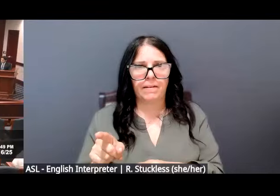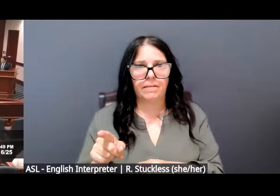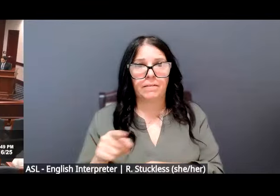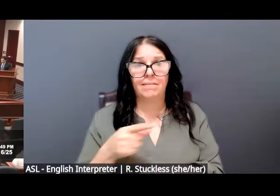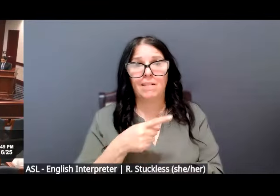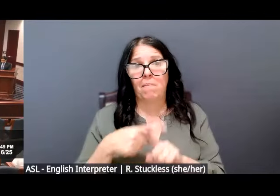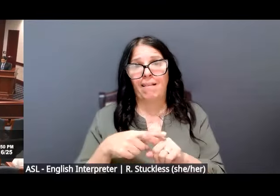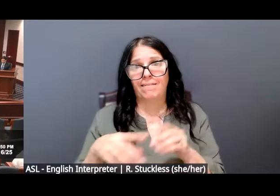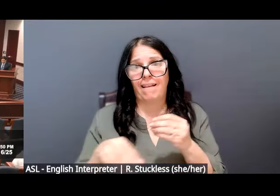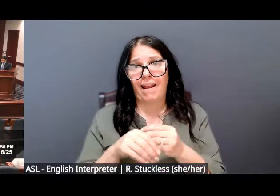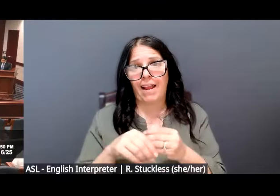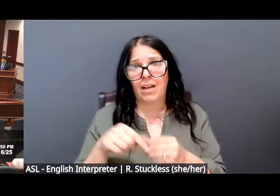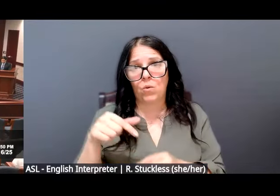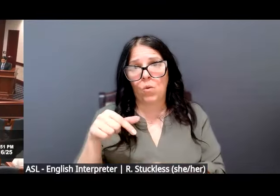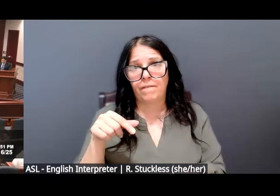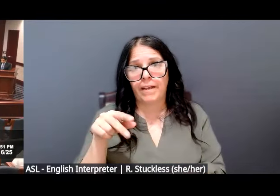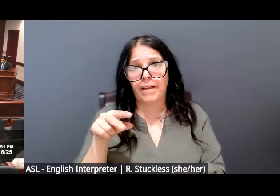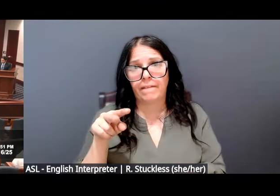stop.